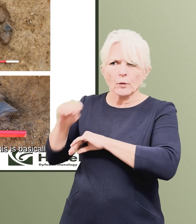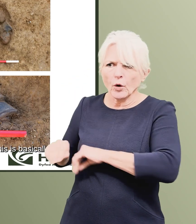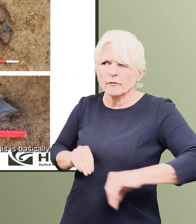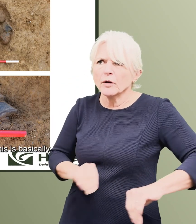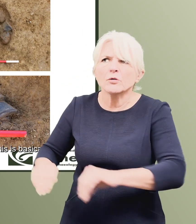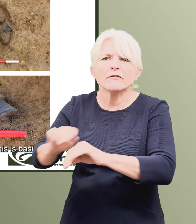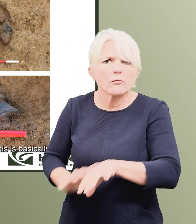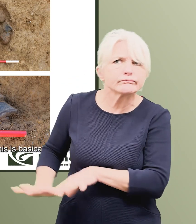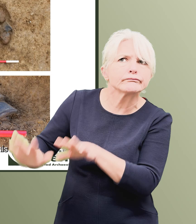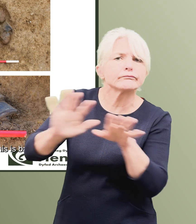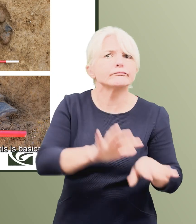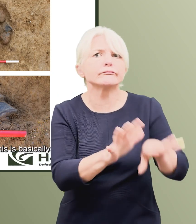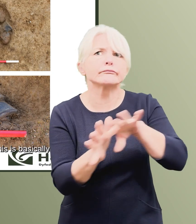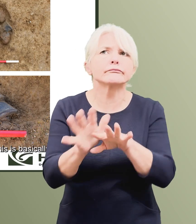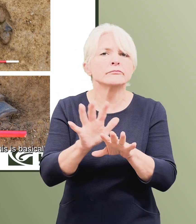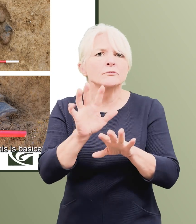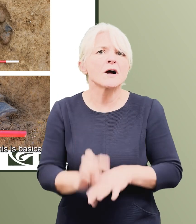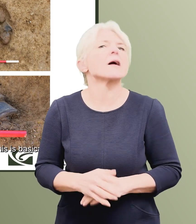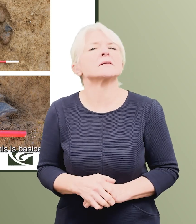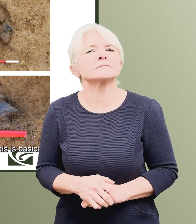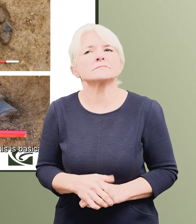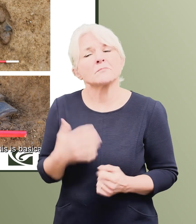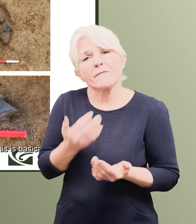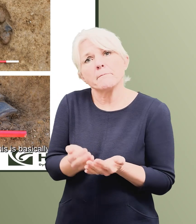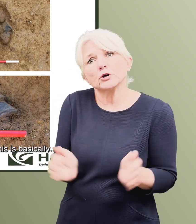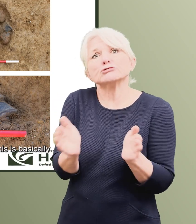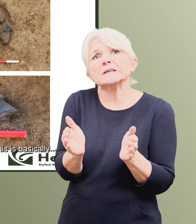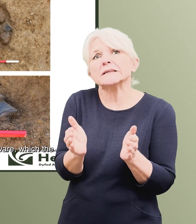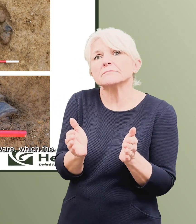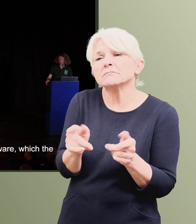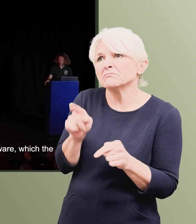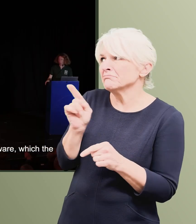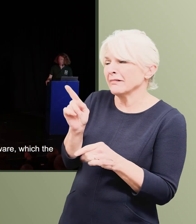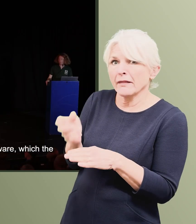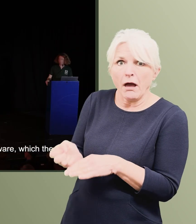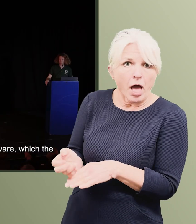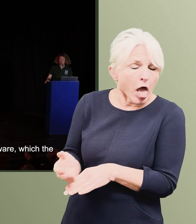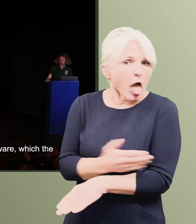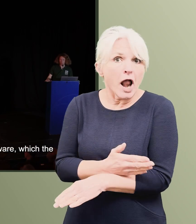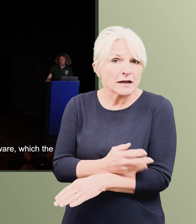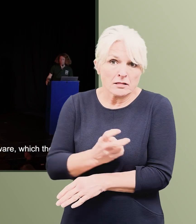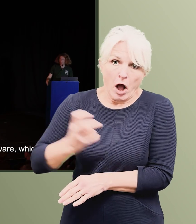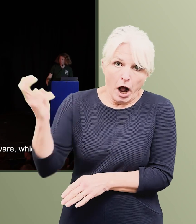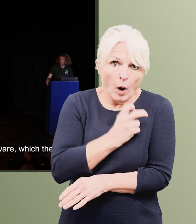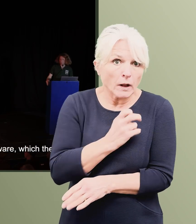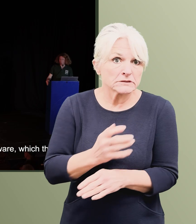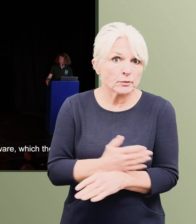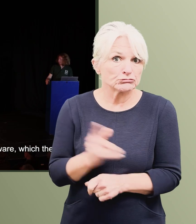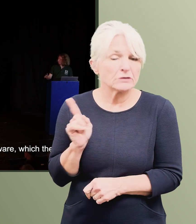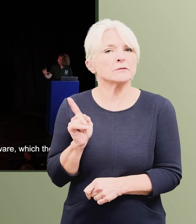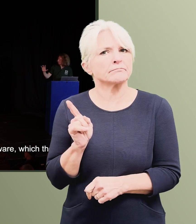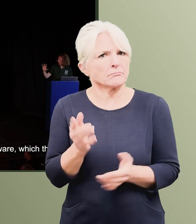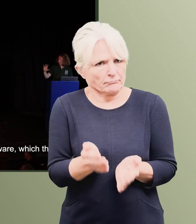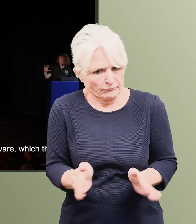We also had a lot of pottery. This is basically the earliest pottery that we get in this part of the world. It's a form called carinated